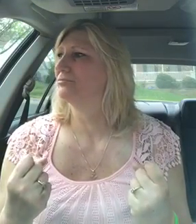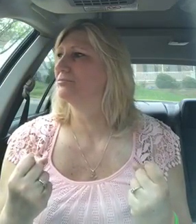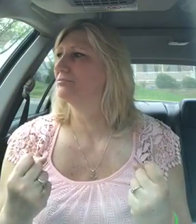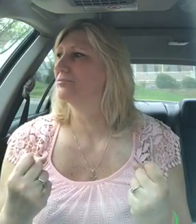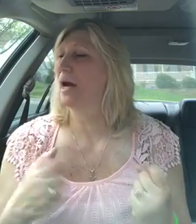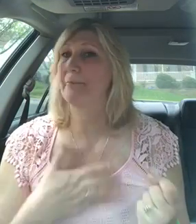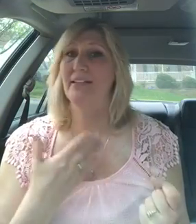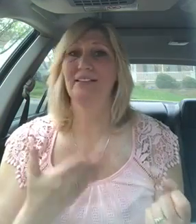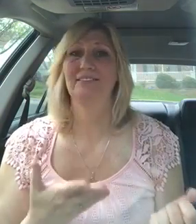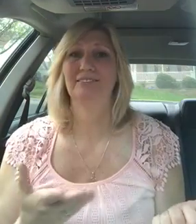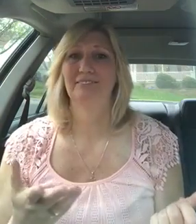happy